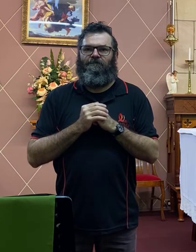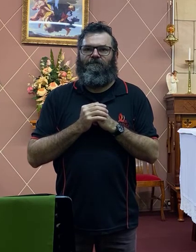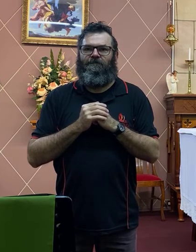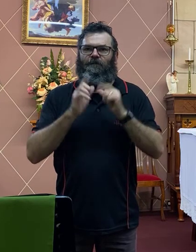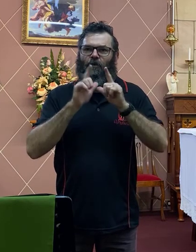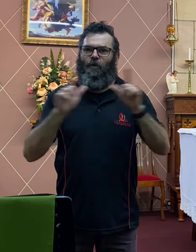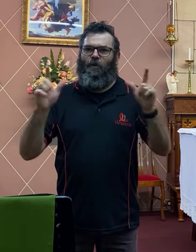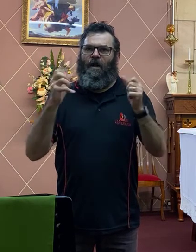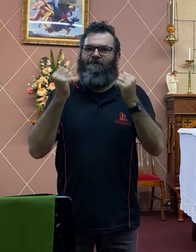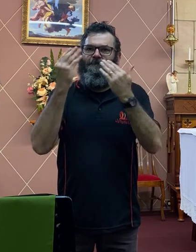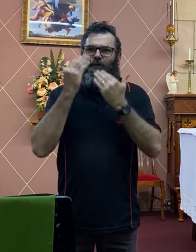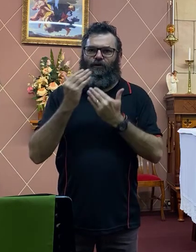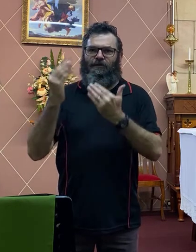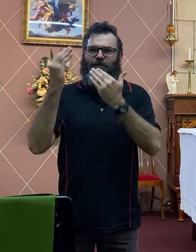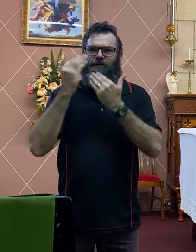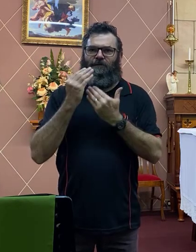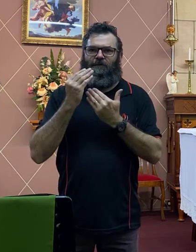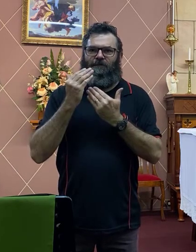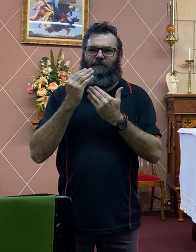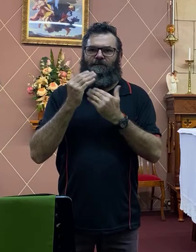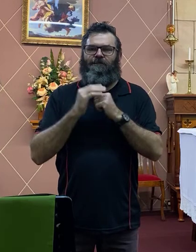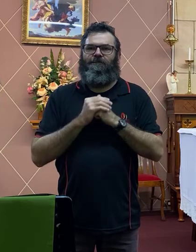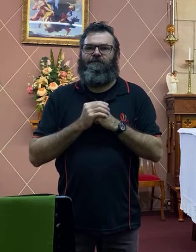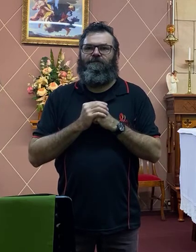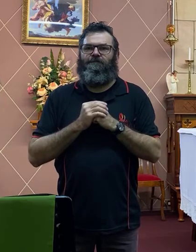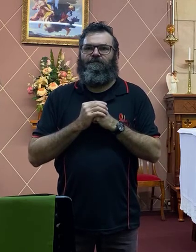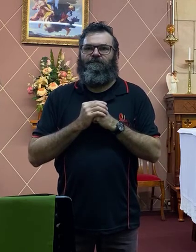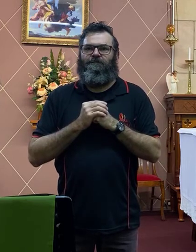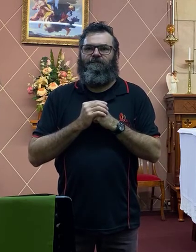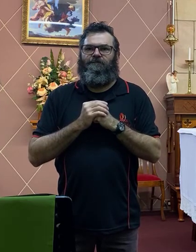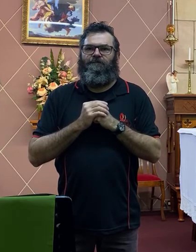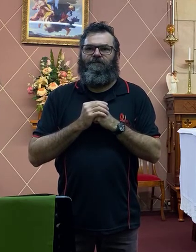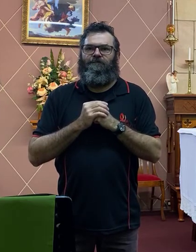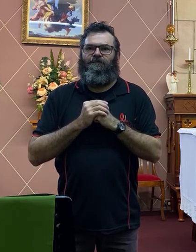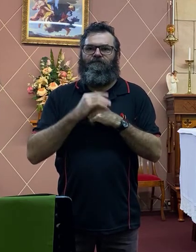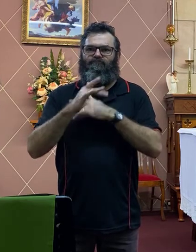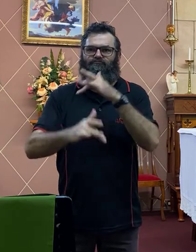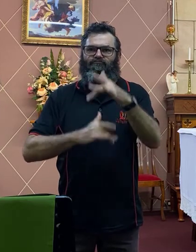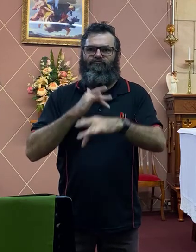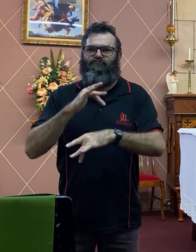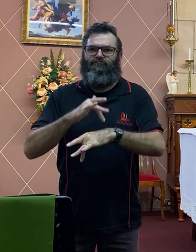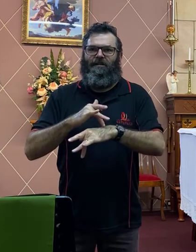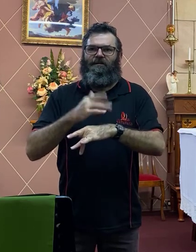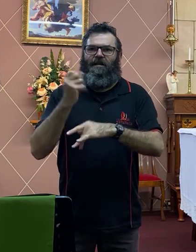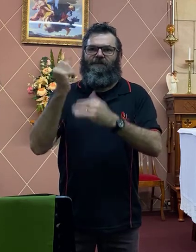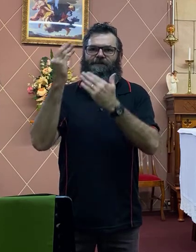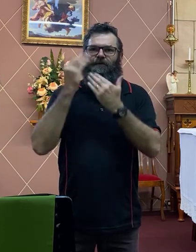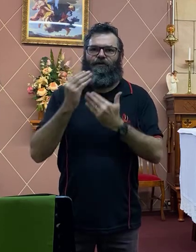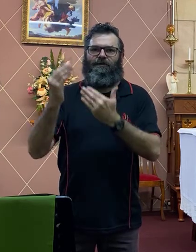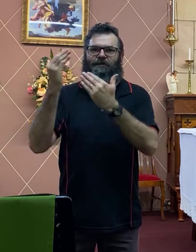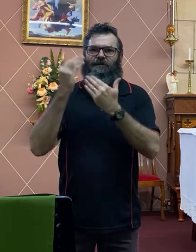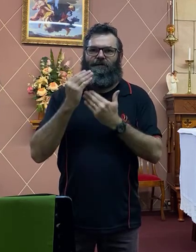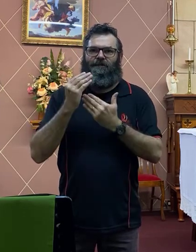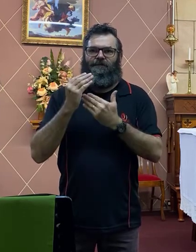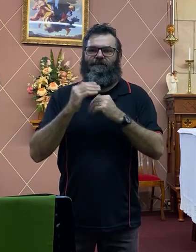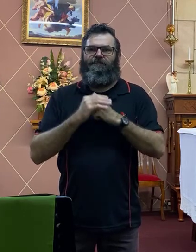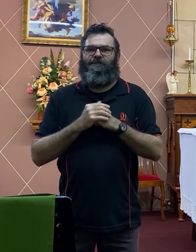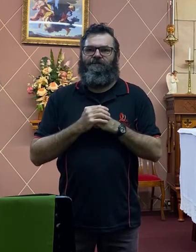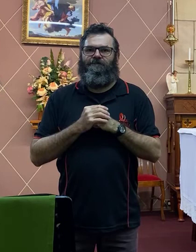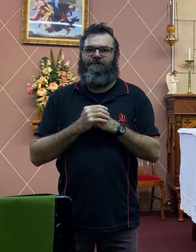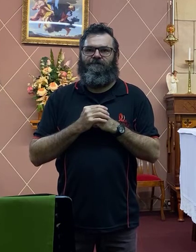Lord, have mercy. Lord, have mercy. Christ, have mercy. Christ, have